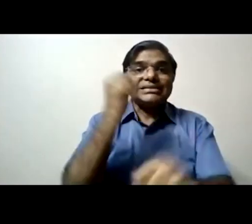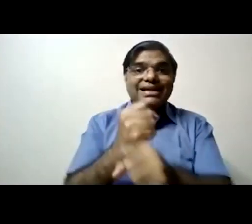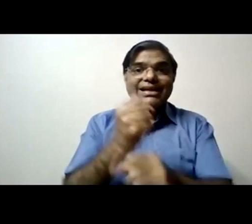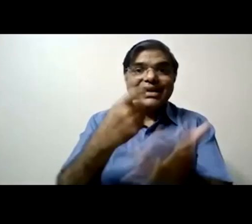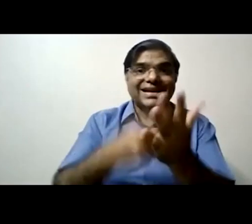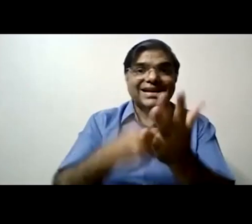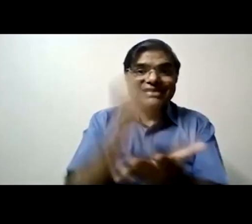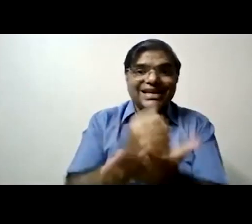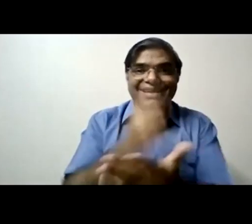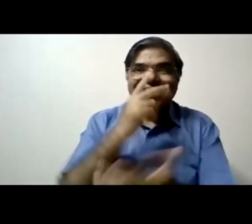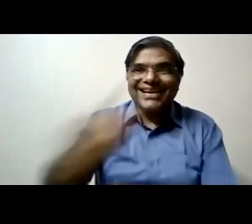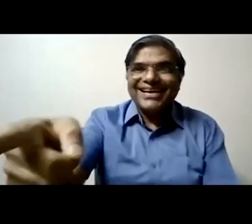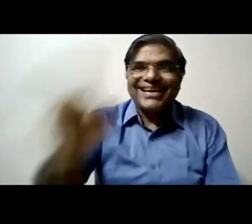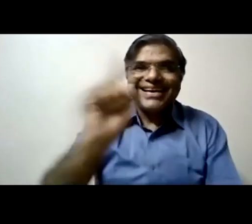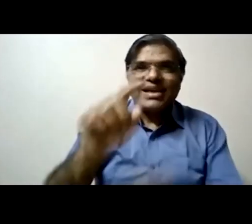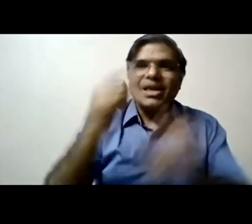You have to register.